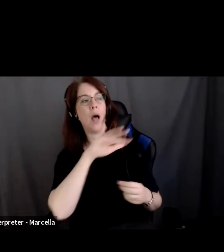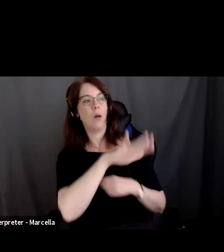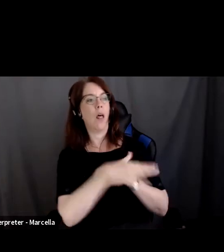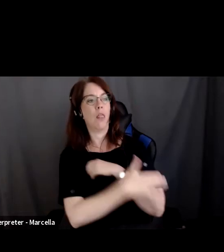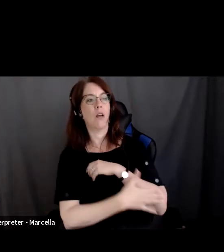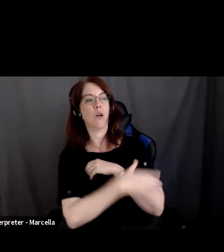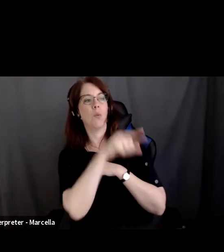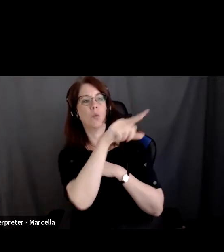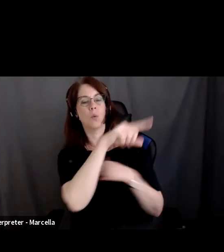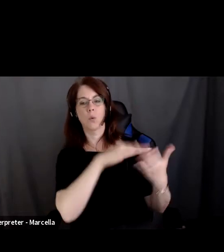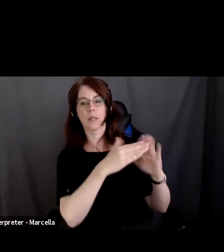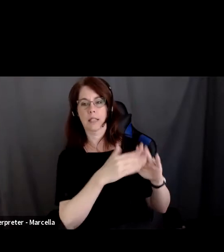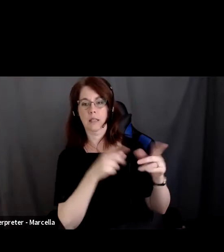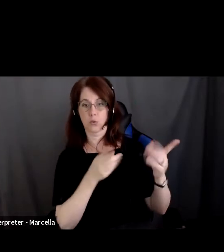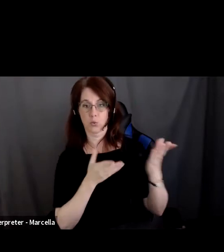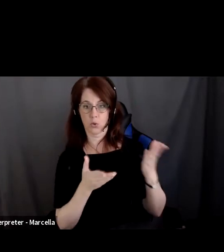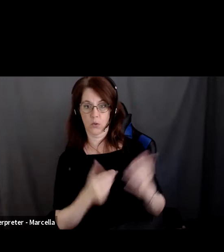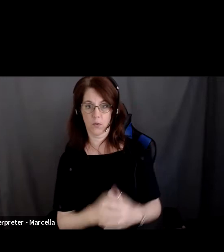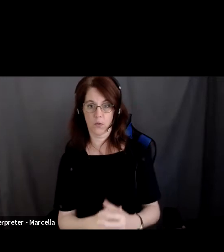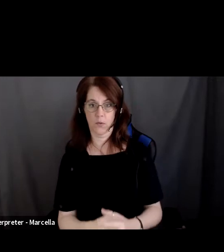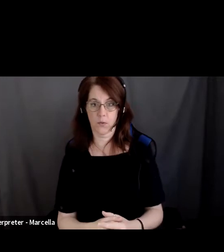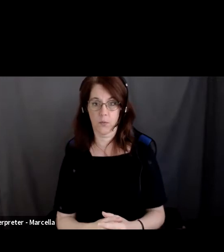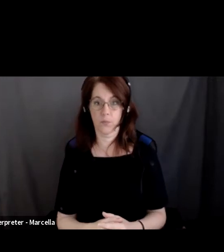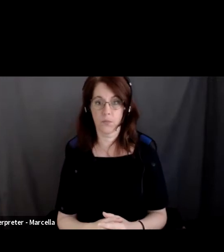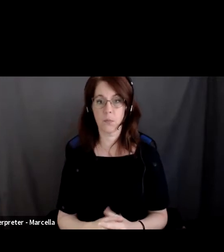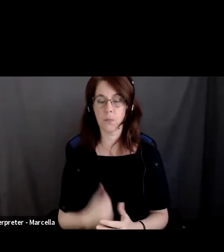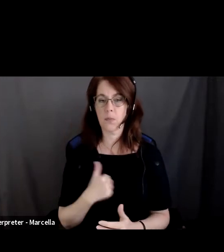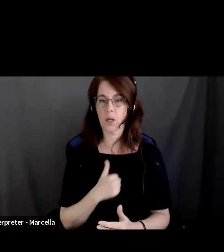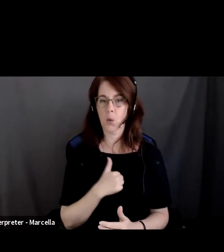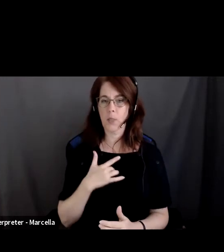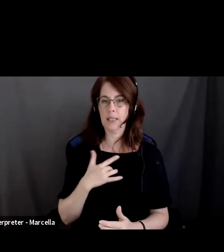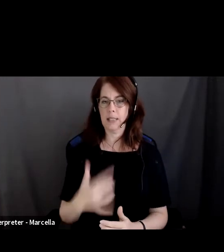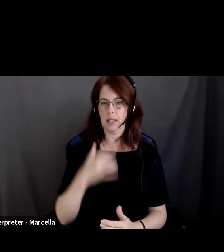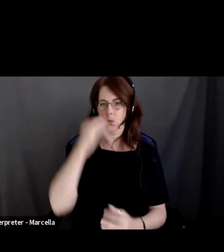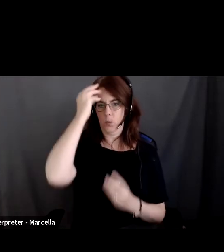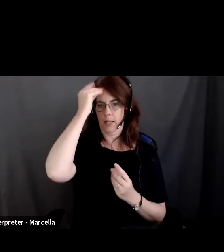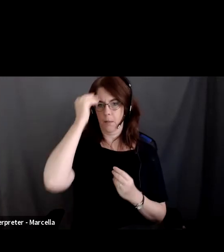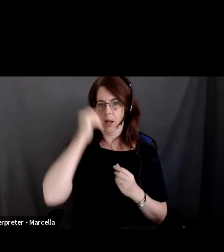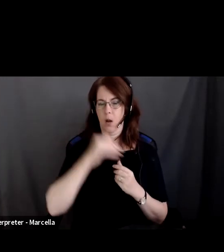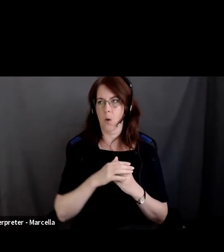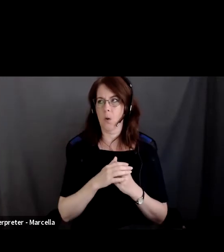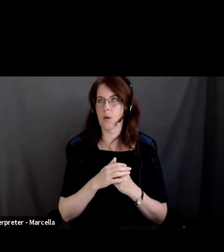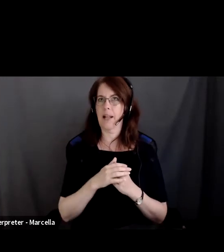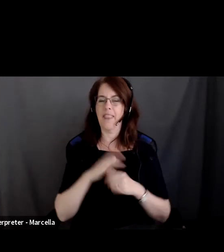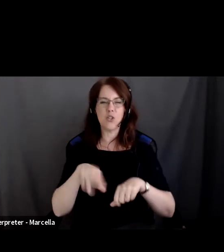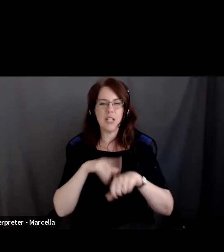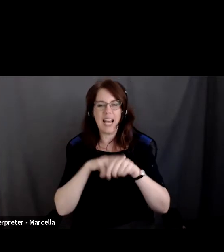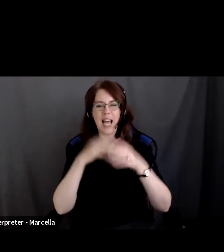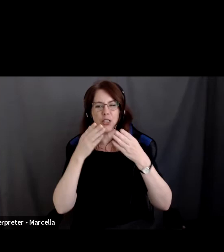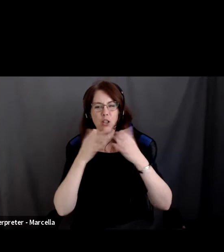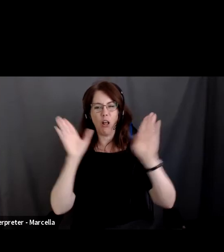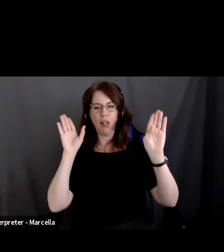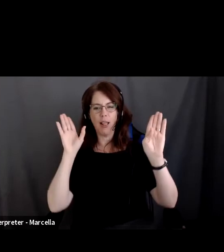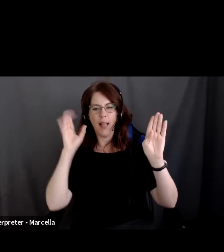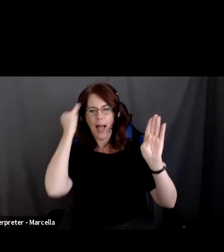that you serve? And I think we tend to think about, there's a national kind of idea